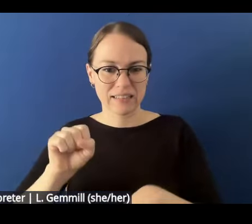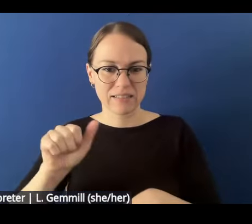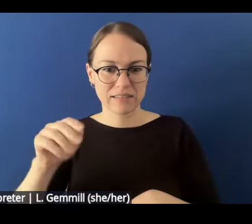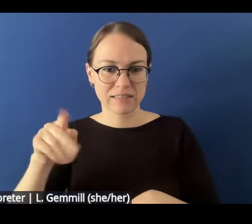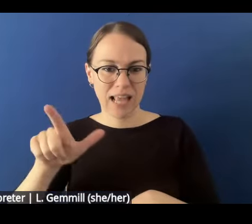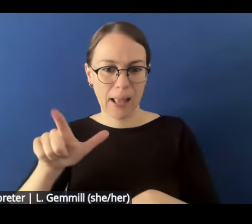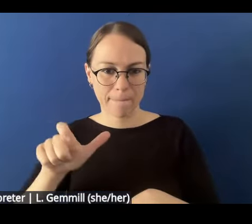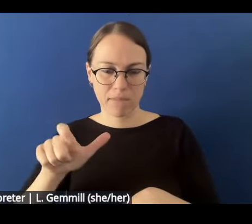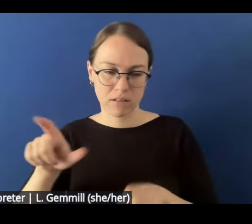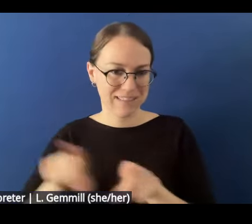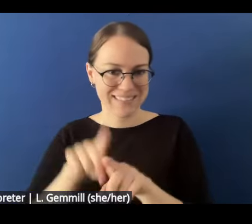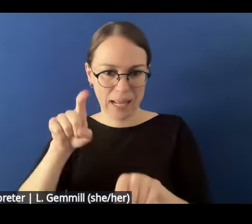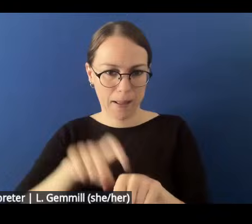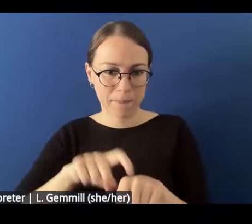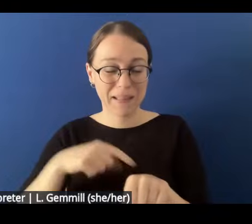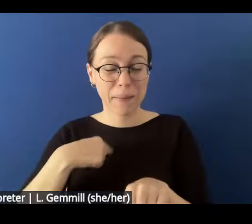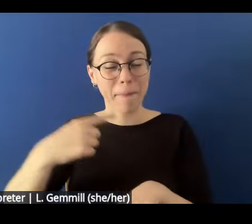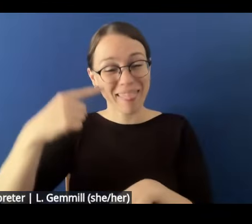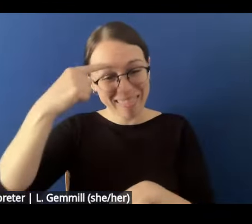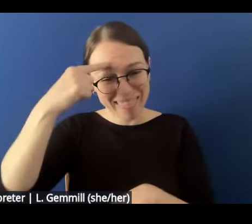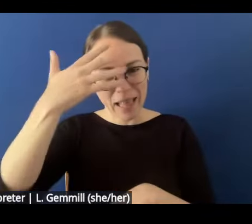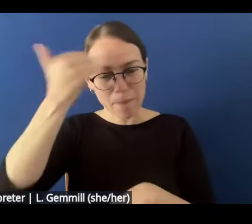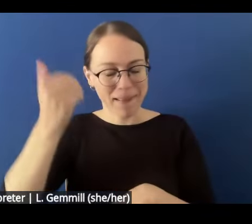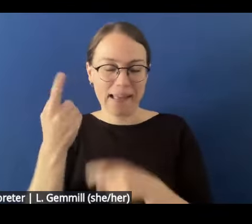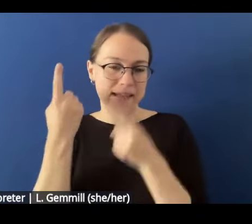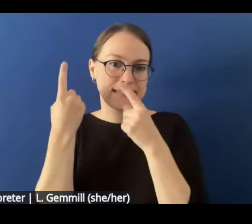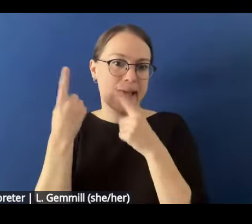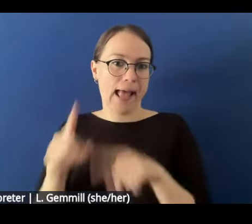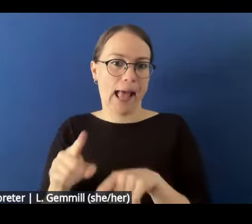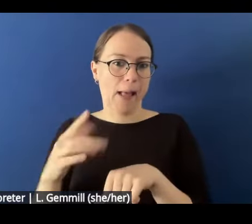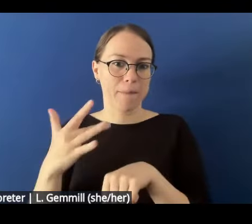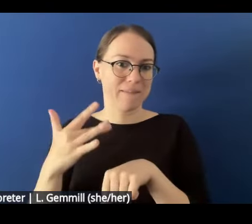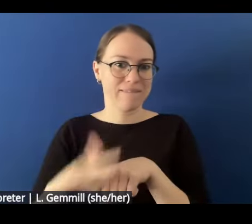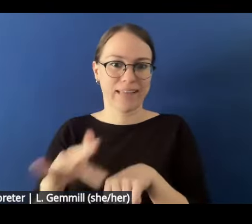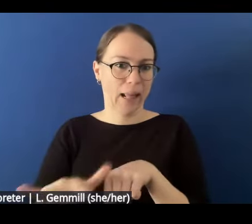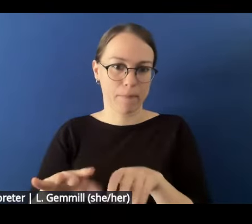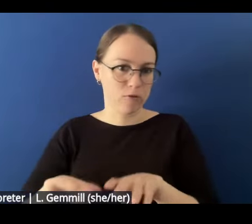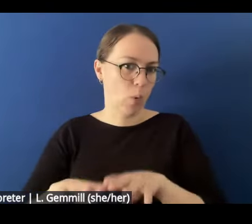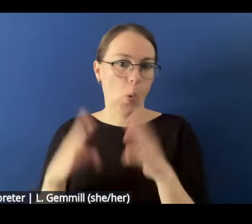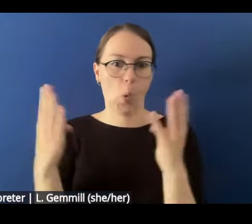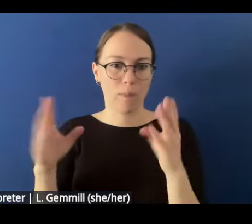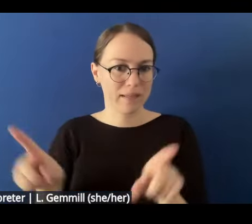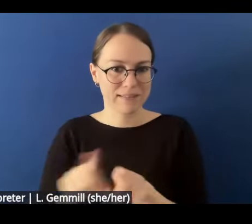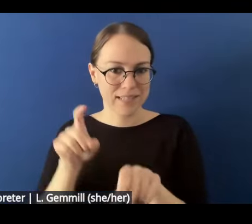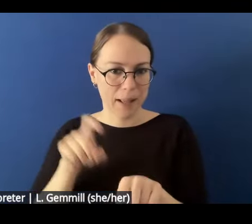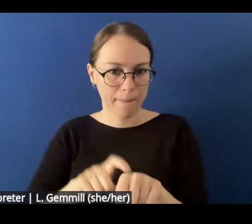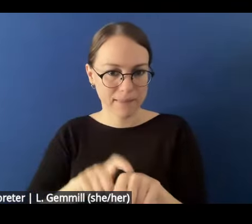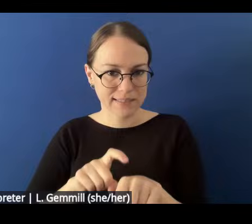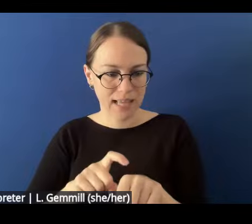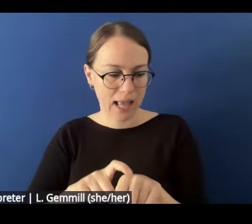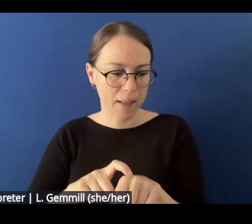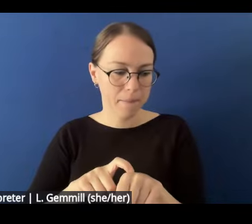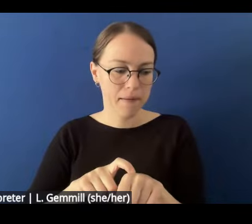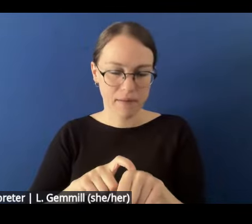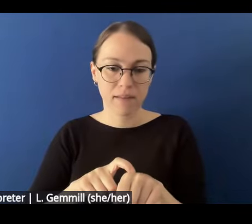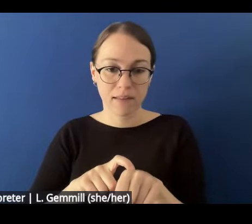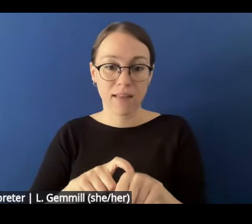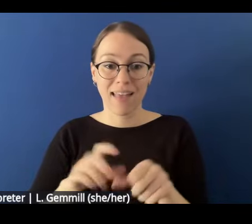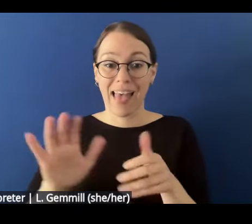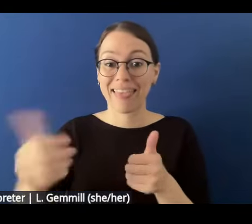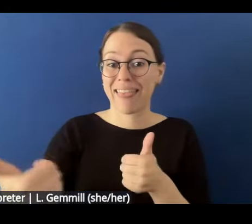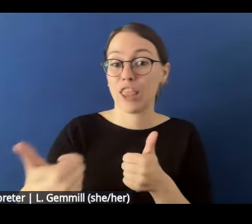were just all available at the same time, just because of the work that goes into it. So they were all made available at the same time. And then the challenge